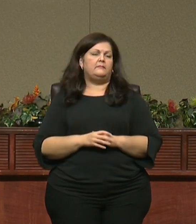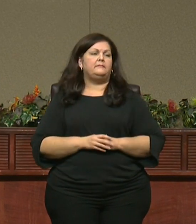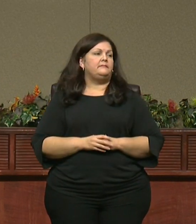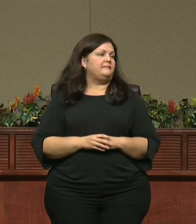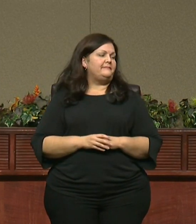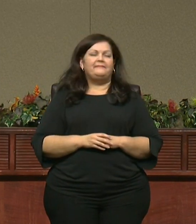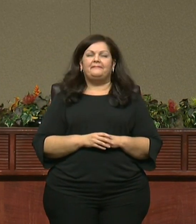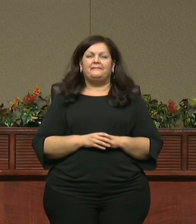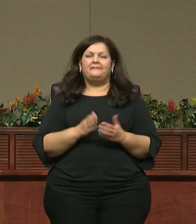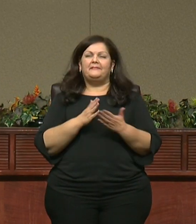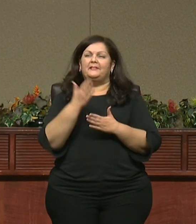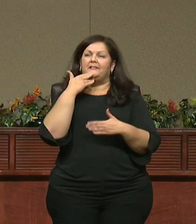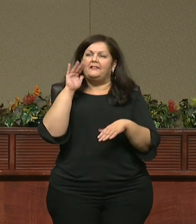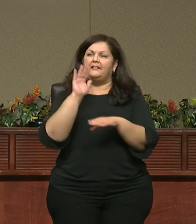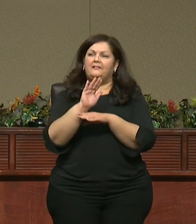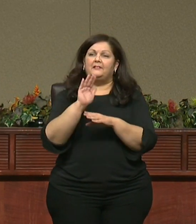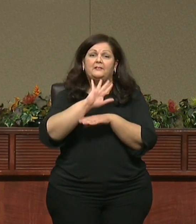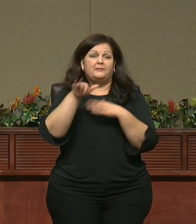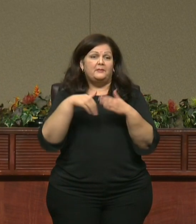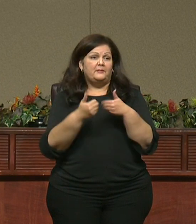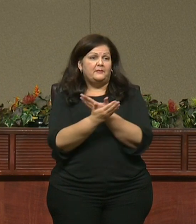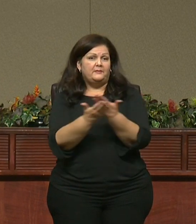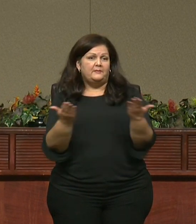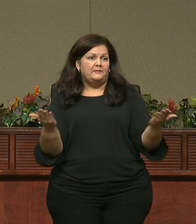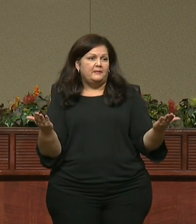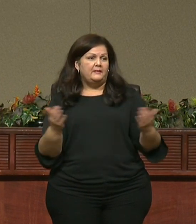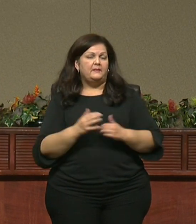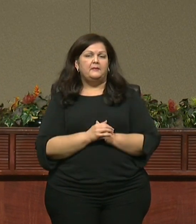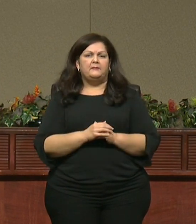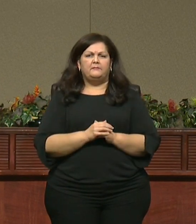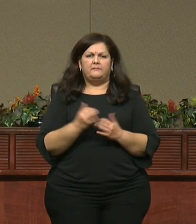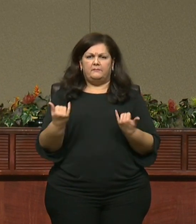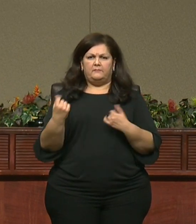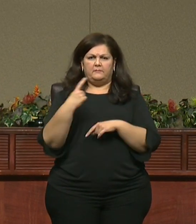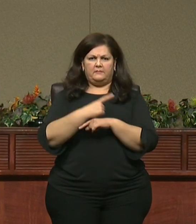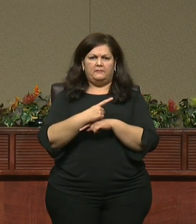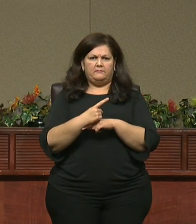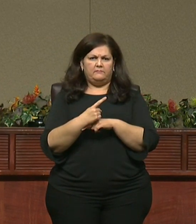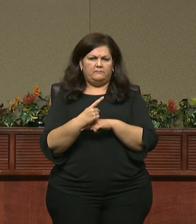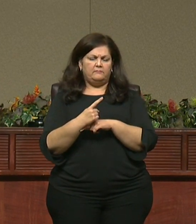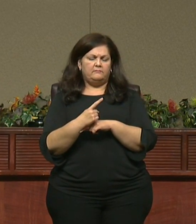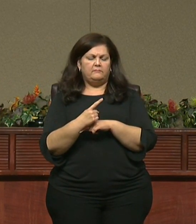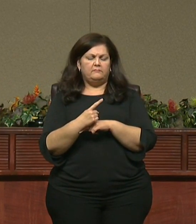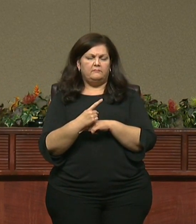All right. Good afternoon to all of you. Earlier today, we kicked off our